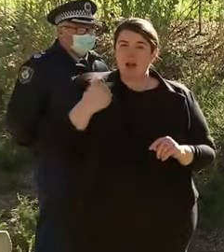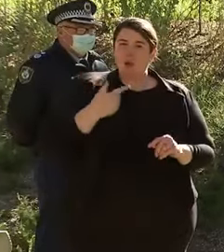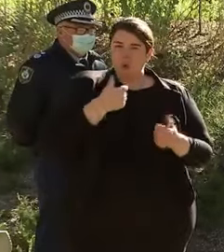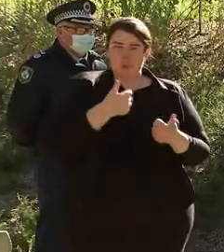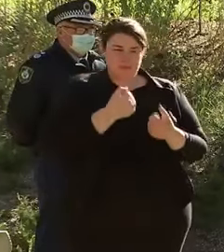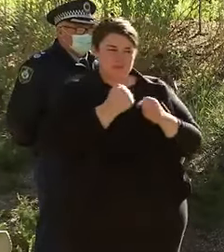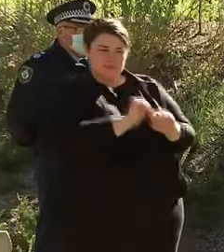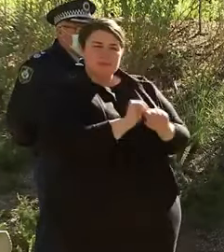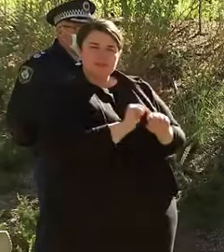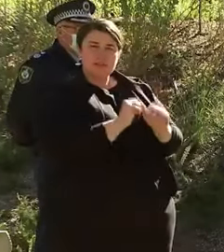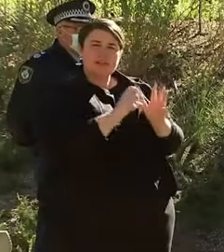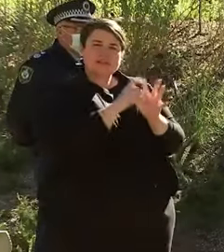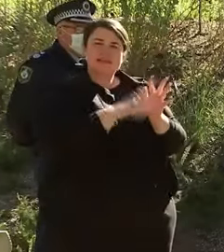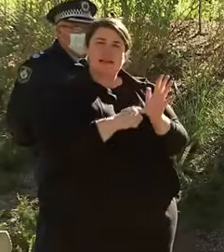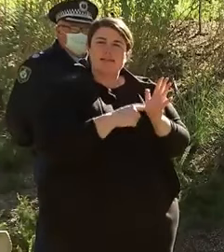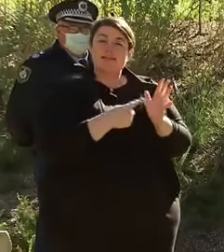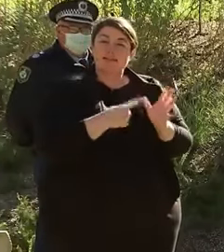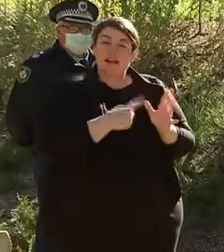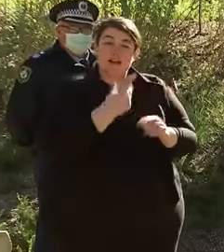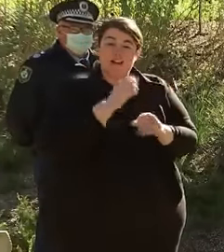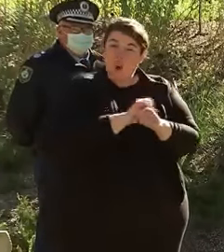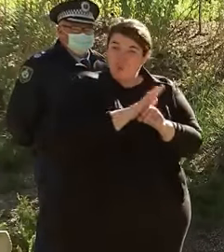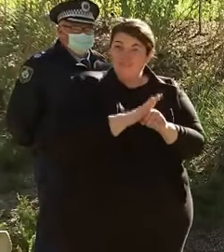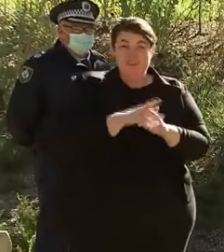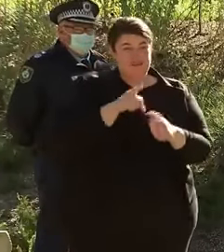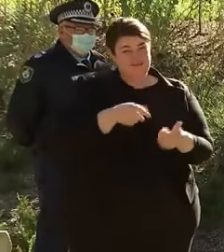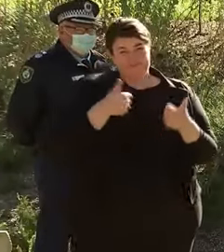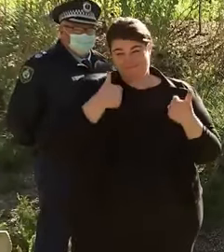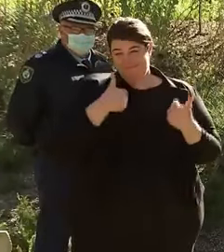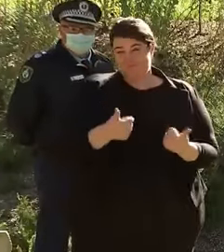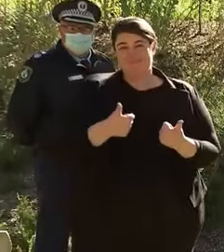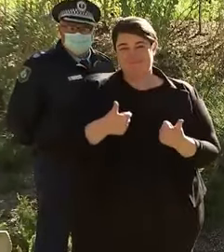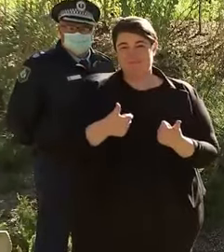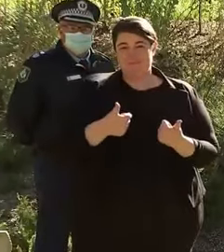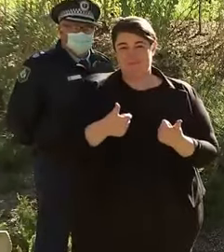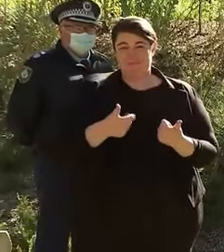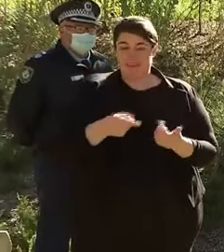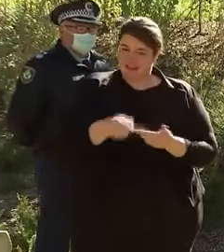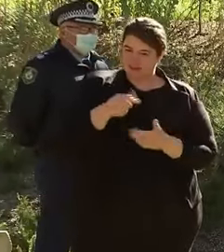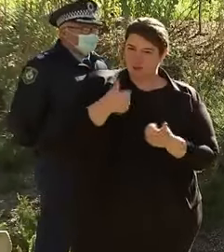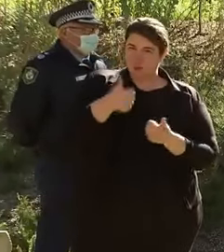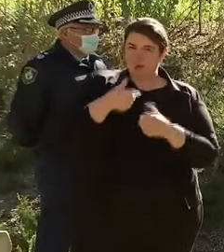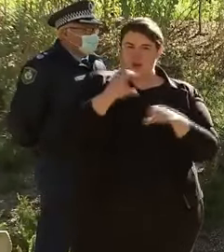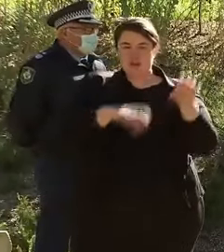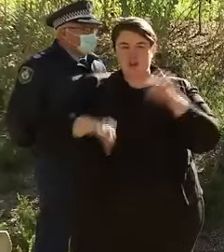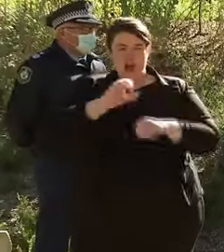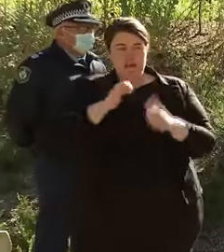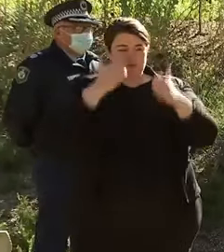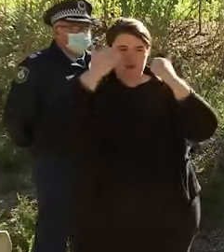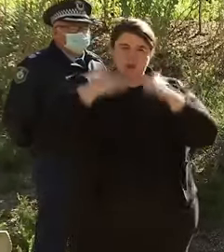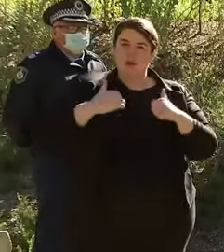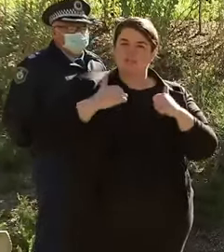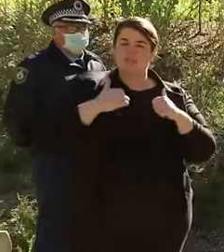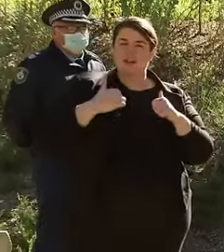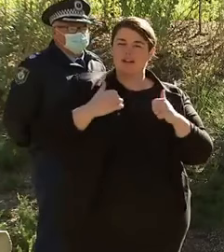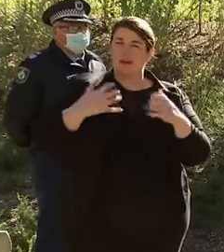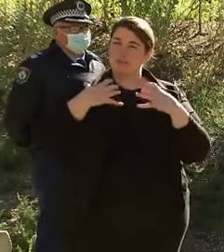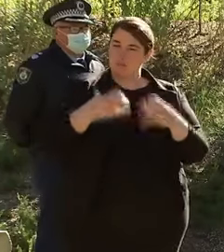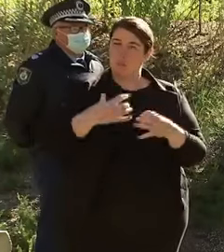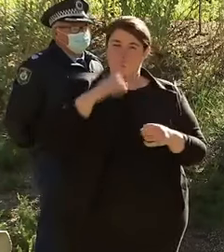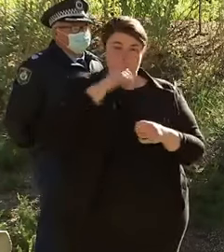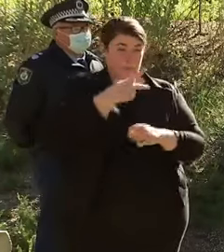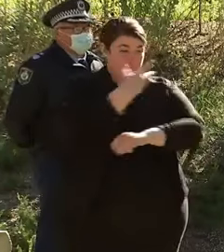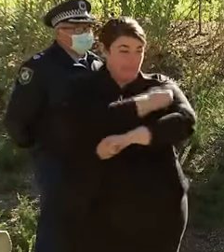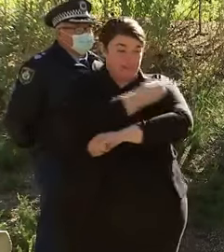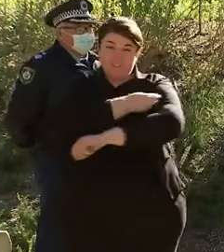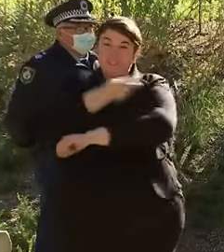resistance to this variant as opposed to those that haven't. And that is basic science. And so obviously the more of our population vaccinated